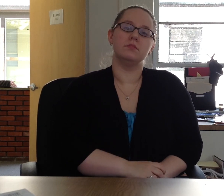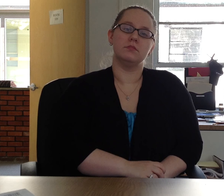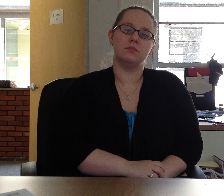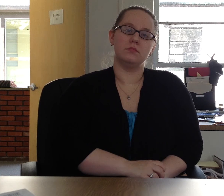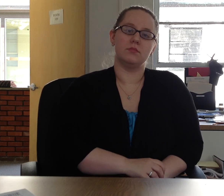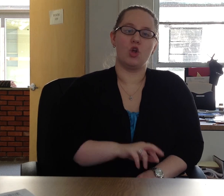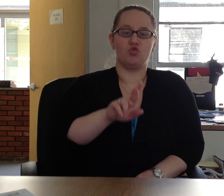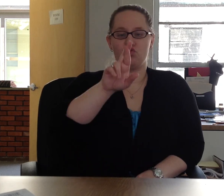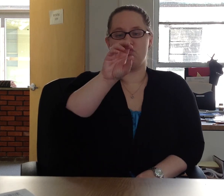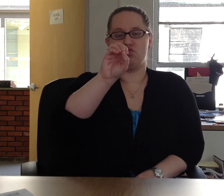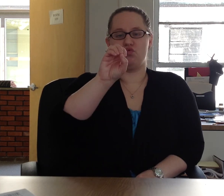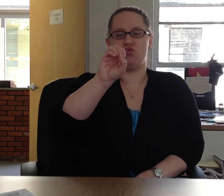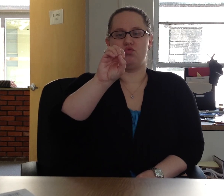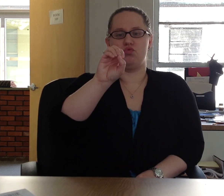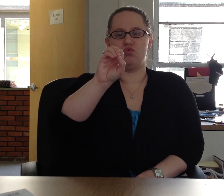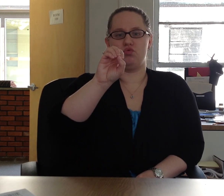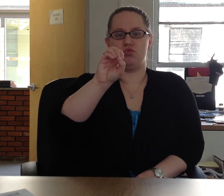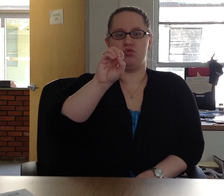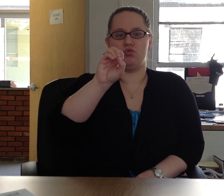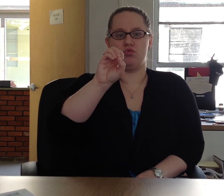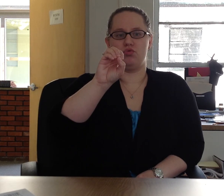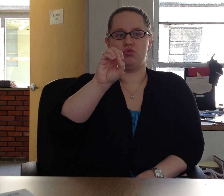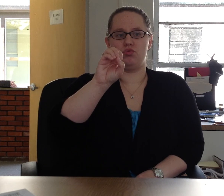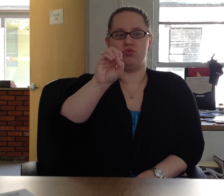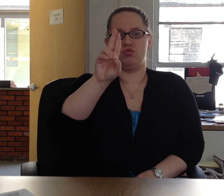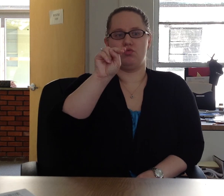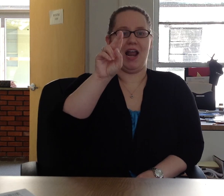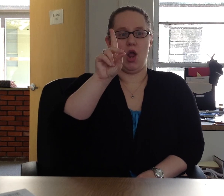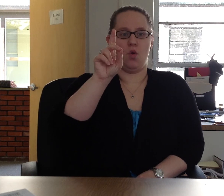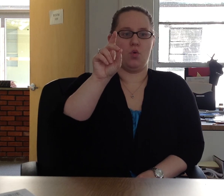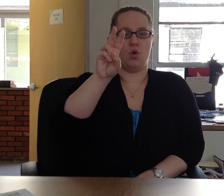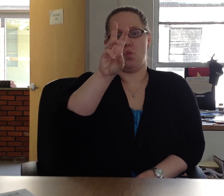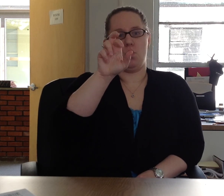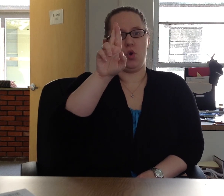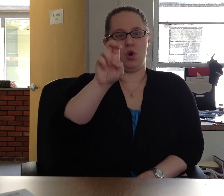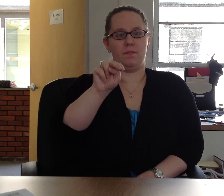roundworm that causes the illness. Same word.